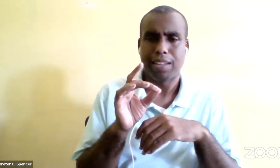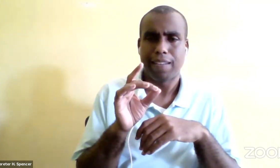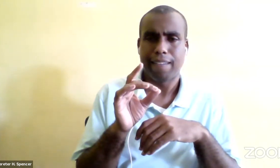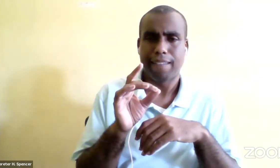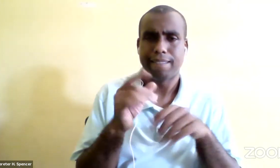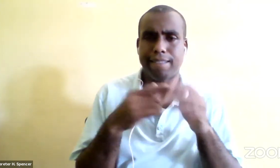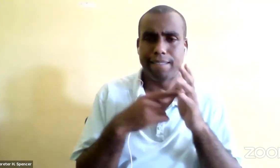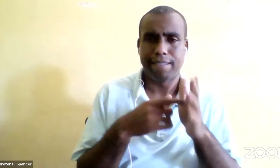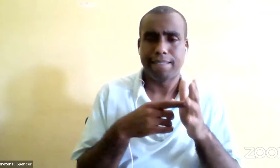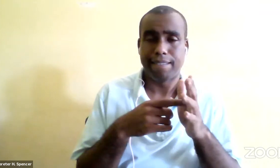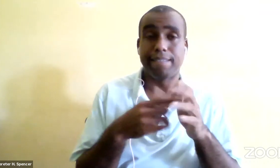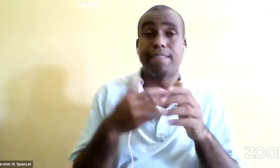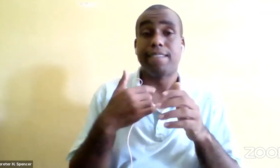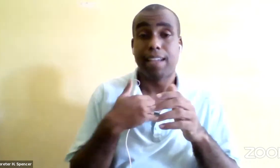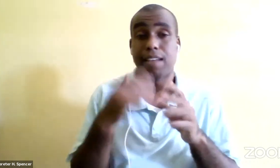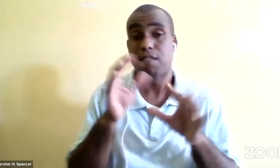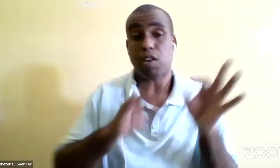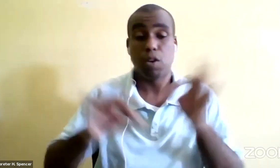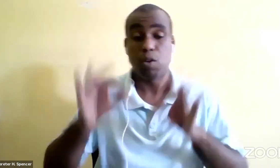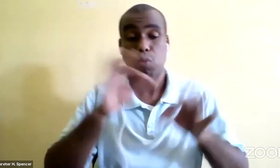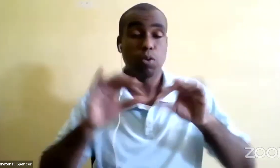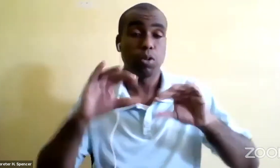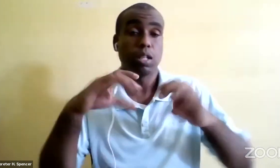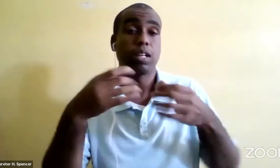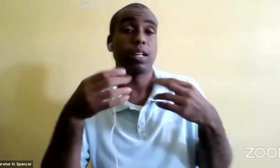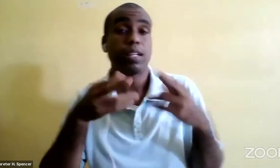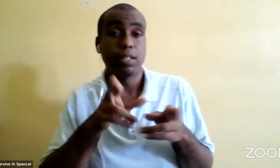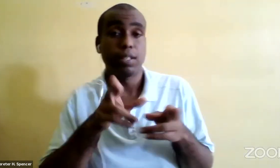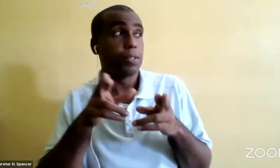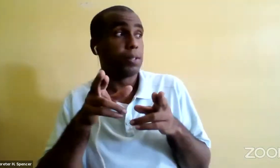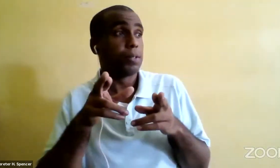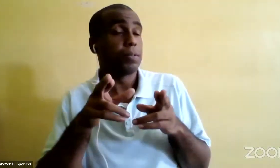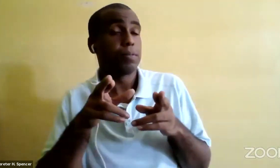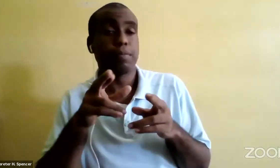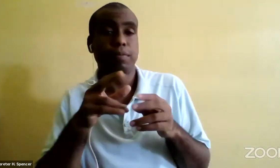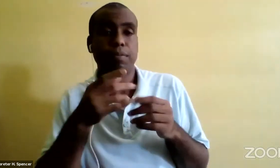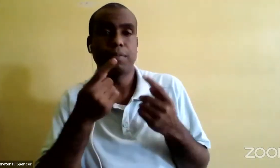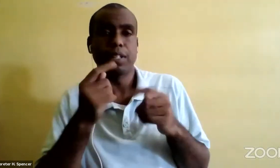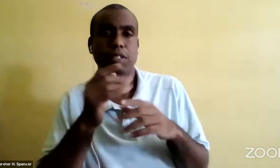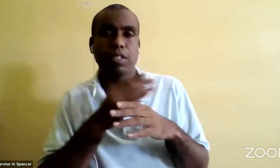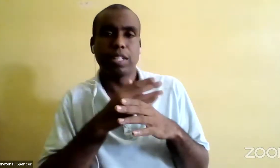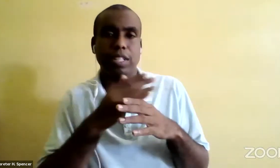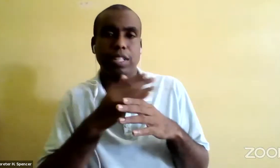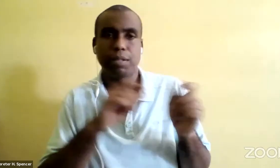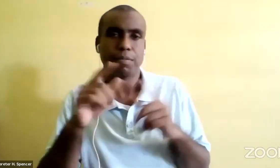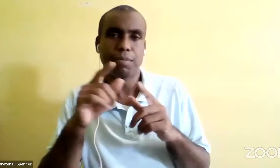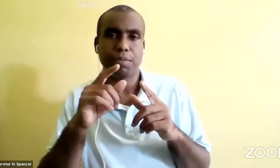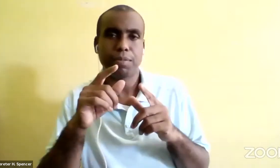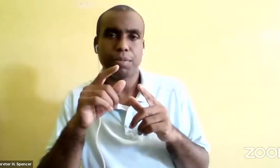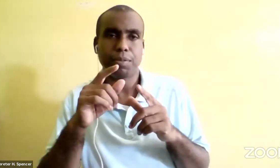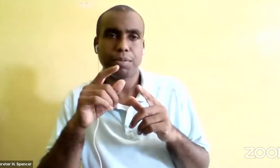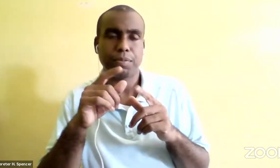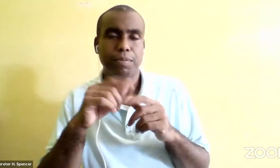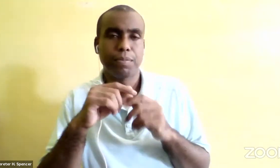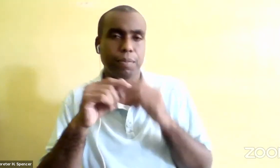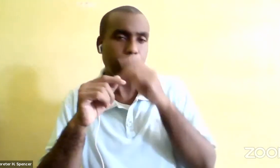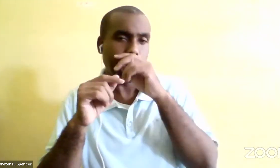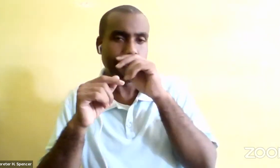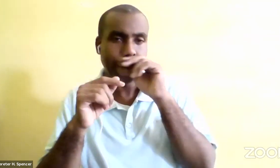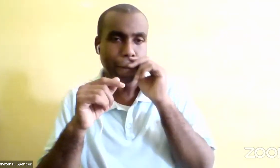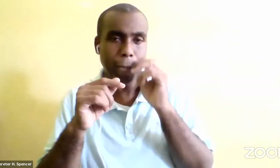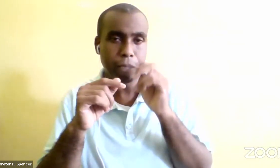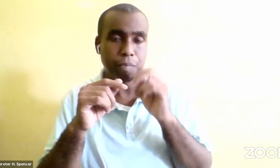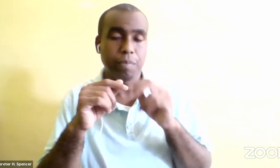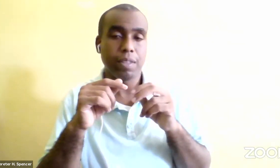Yeah. So there is a Google Classroom. I don't know, how do I share this without? Do I actually want to share all this in so the